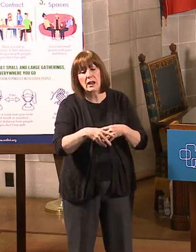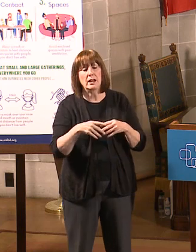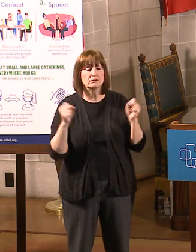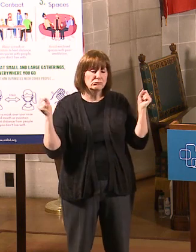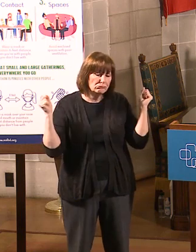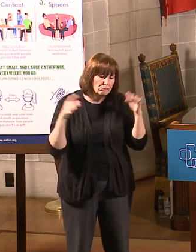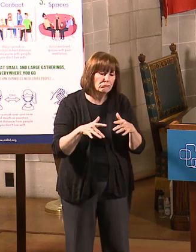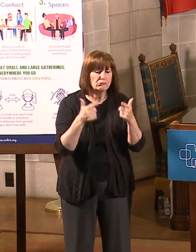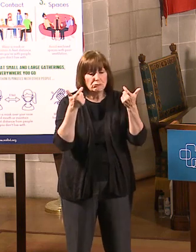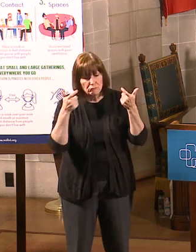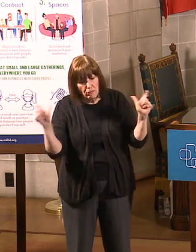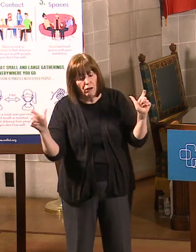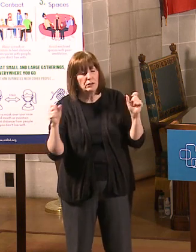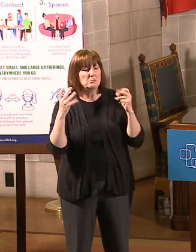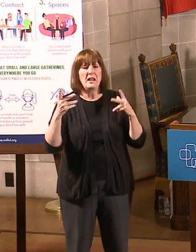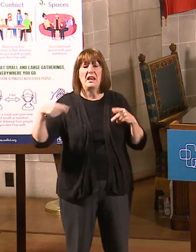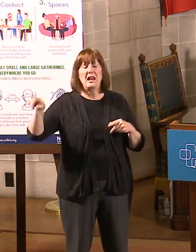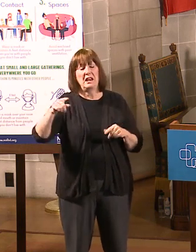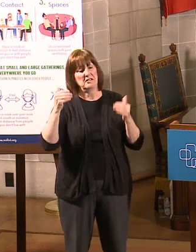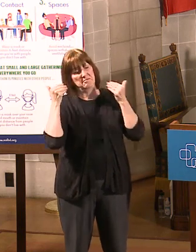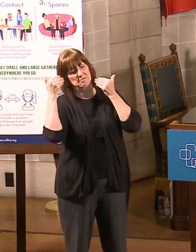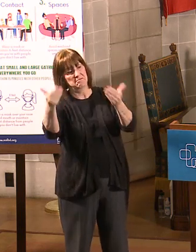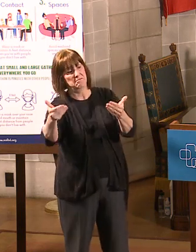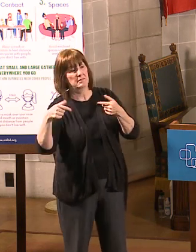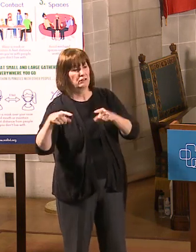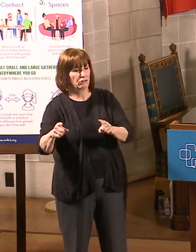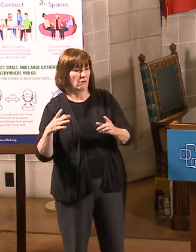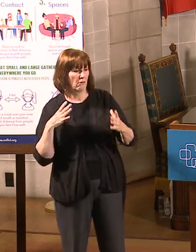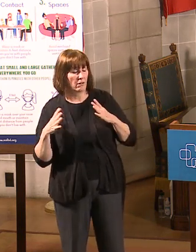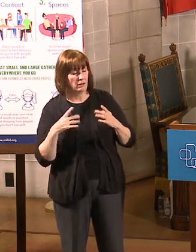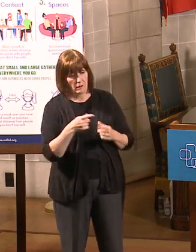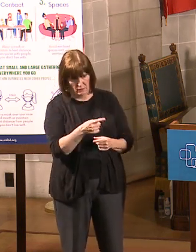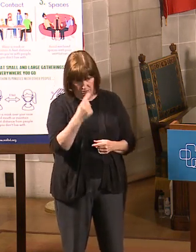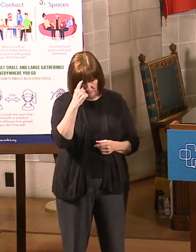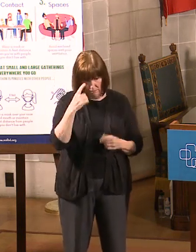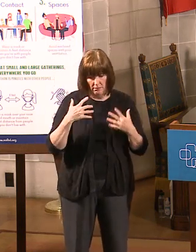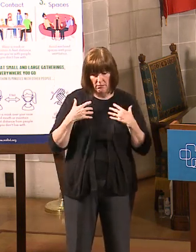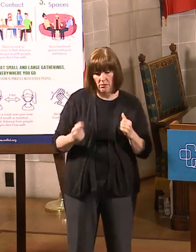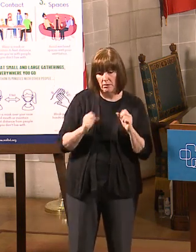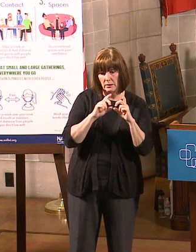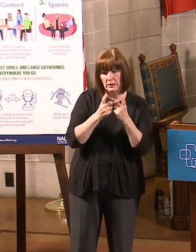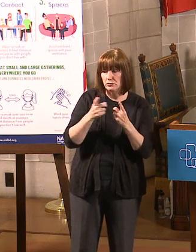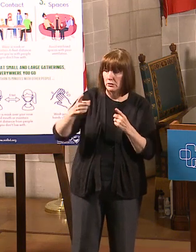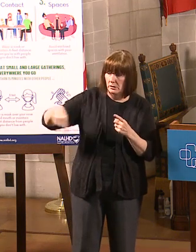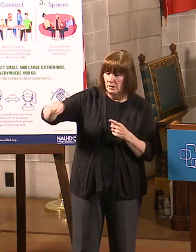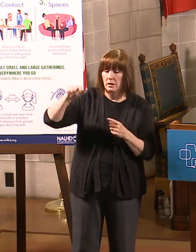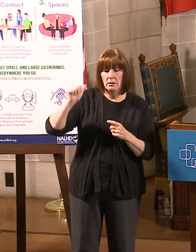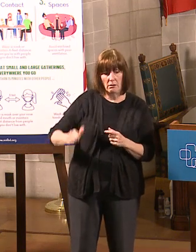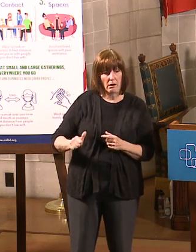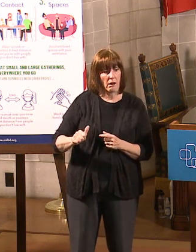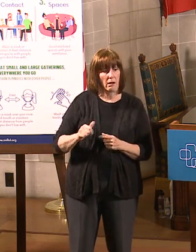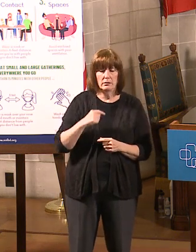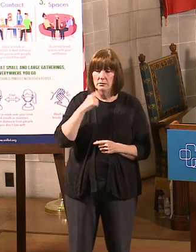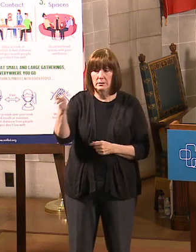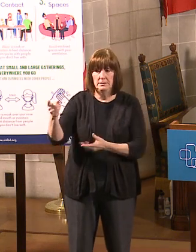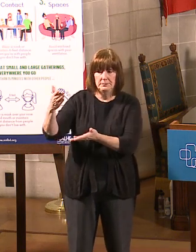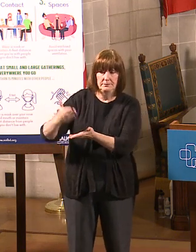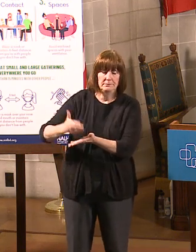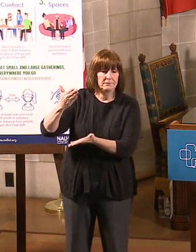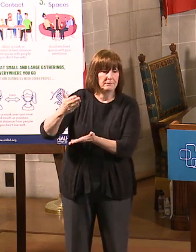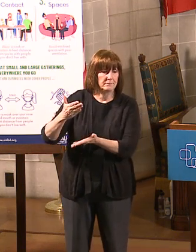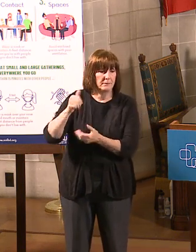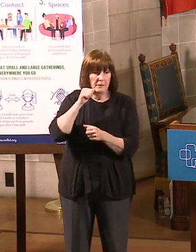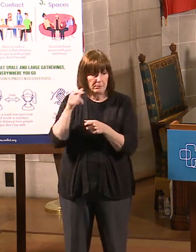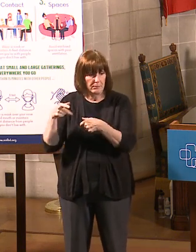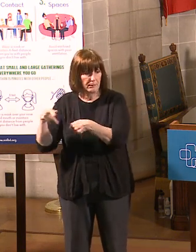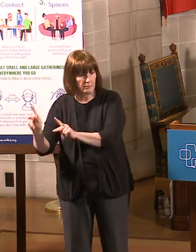to go forward during the holiday season. Does the governor believe that health districts have the authority to deny these events despite directed health measures not limiting the gatherings,